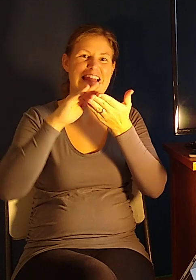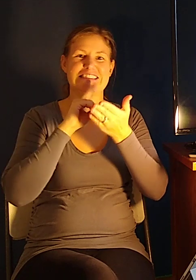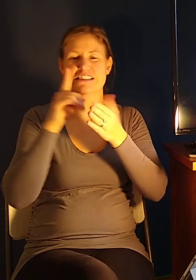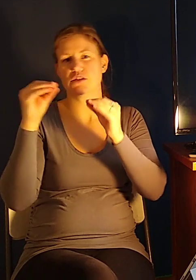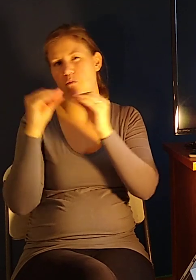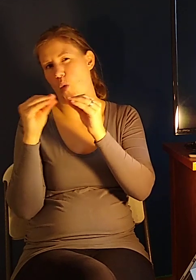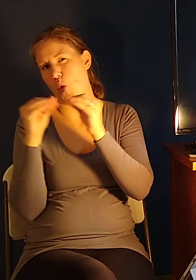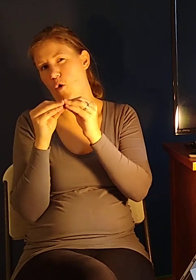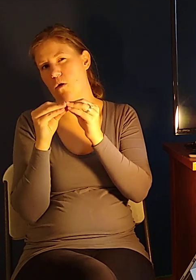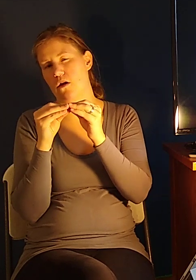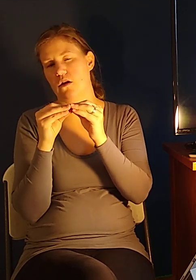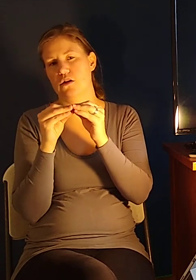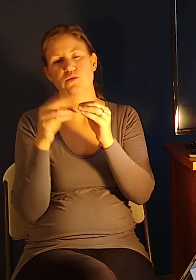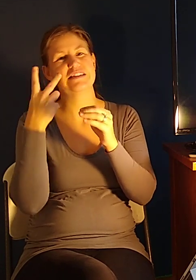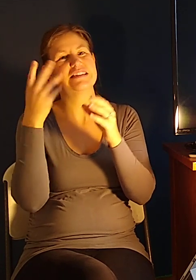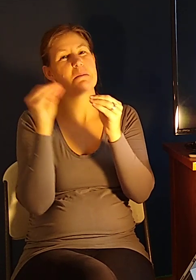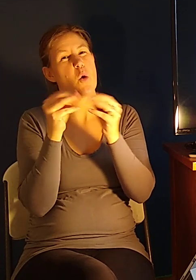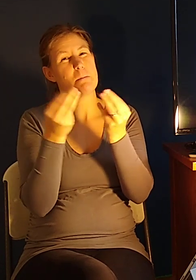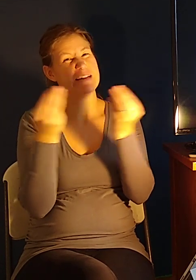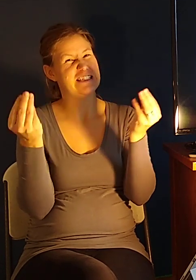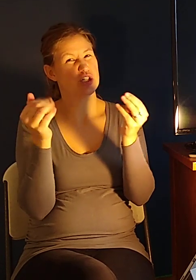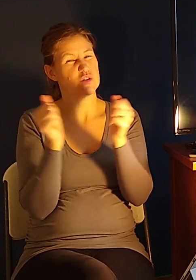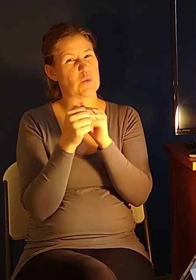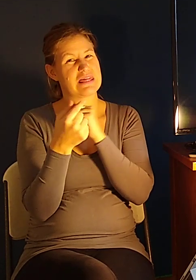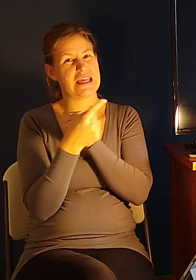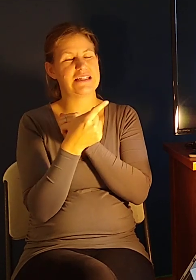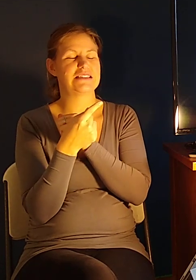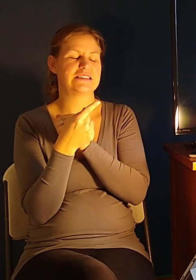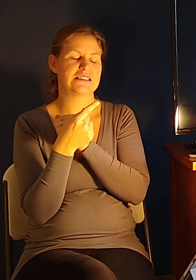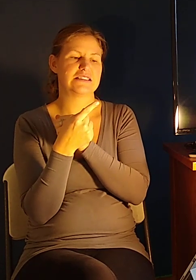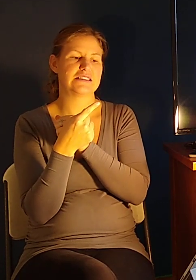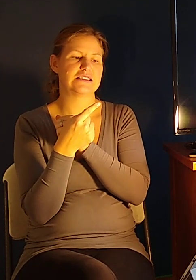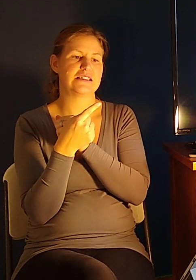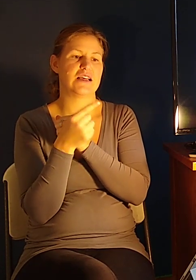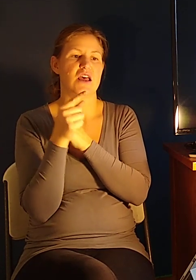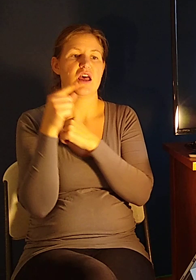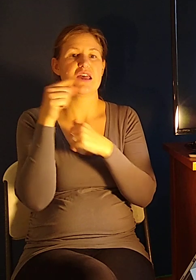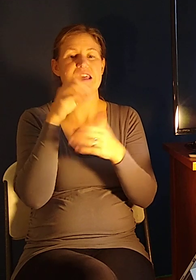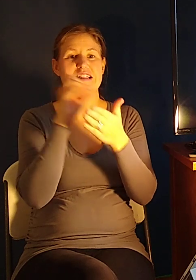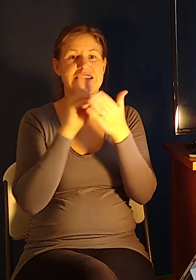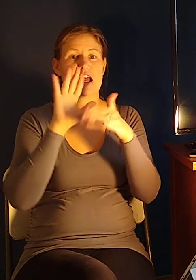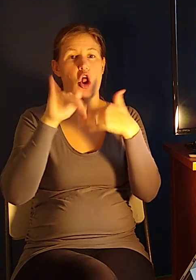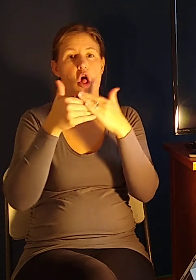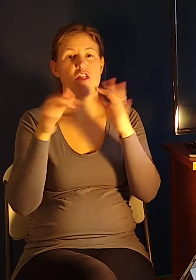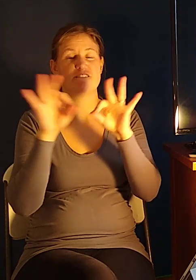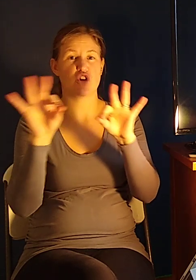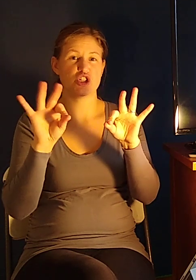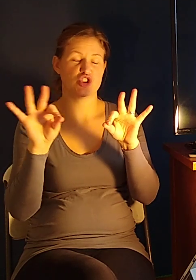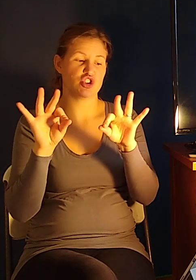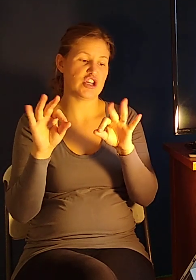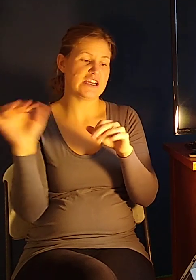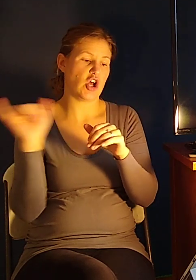We see a little bit more materials in this, in that he designed all the furniture. He's also used